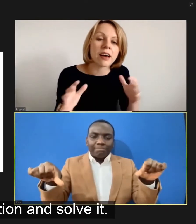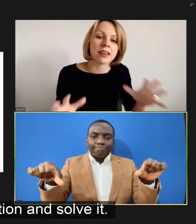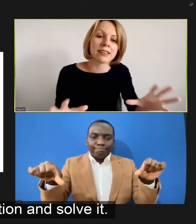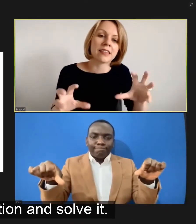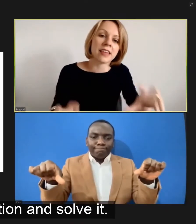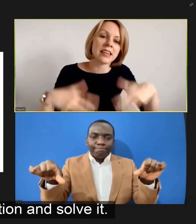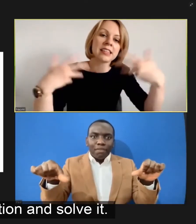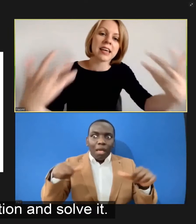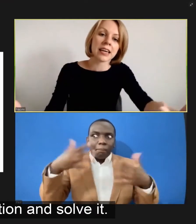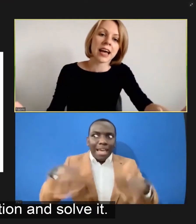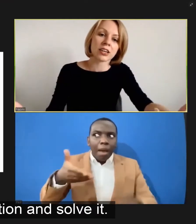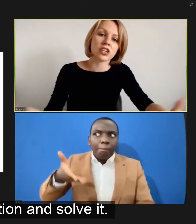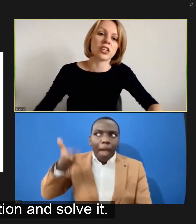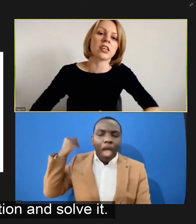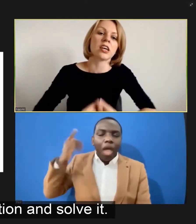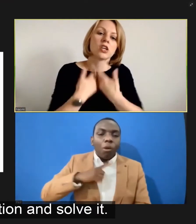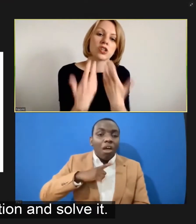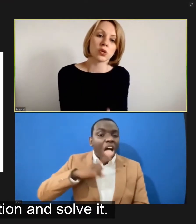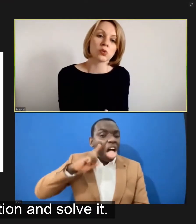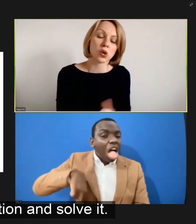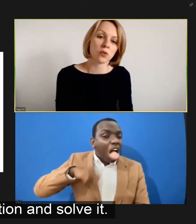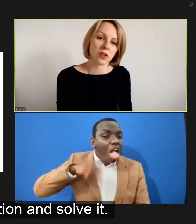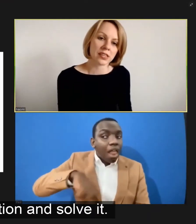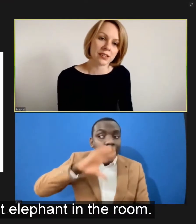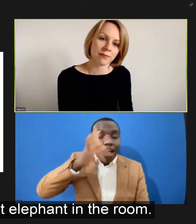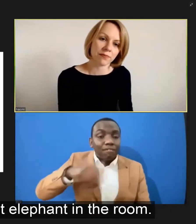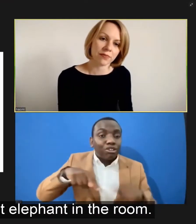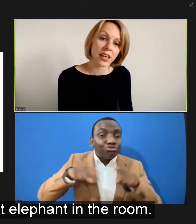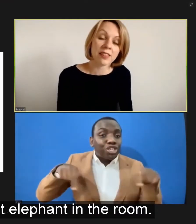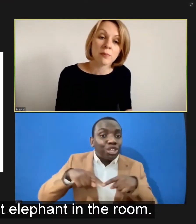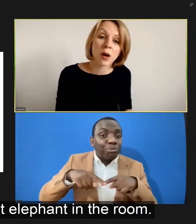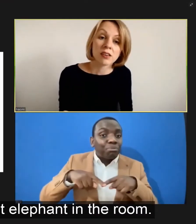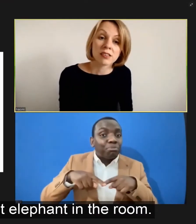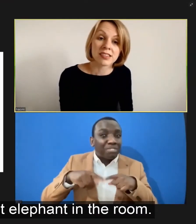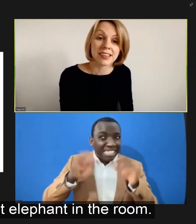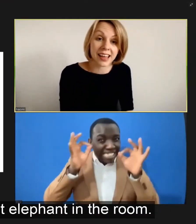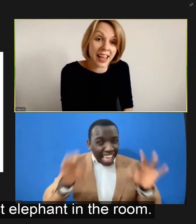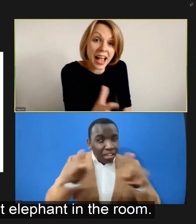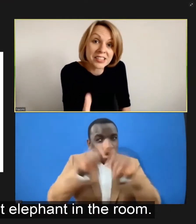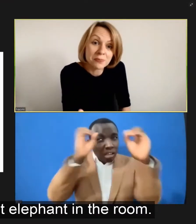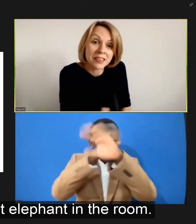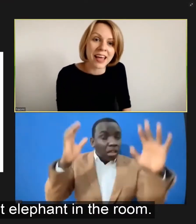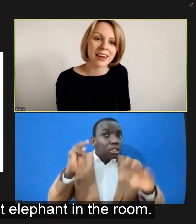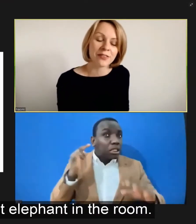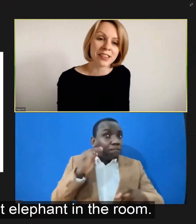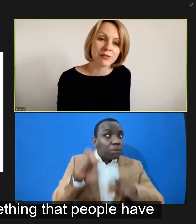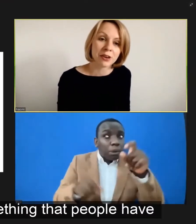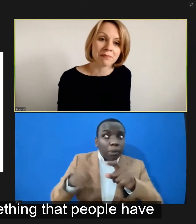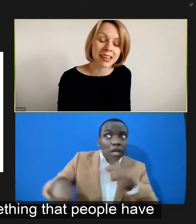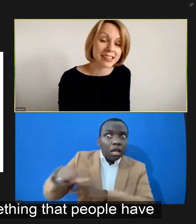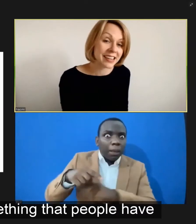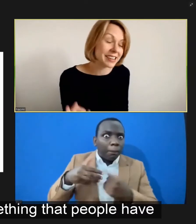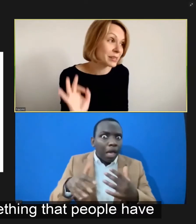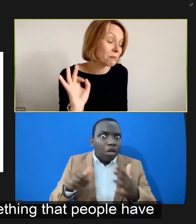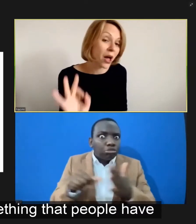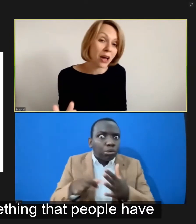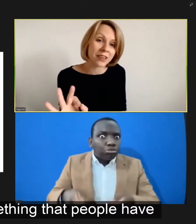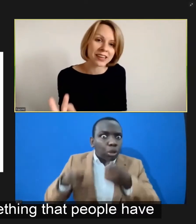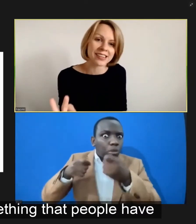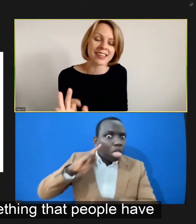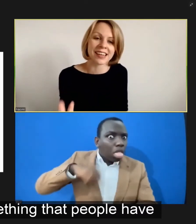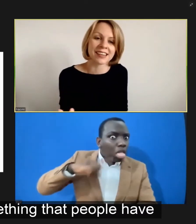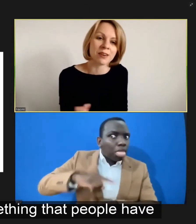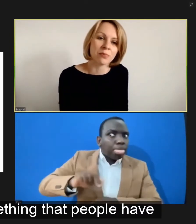realise that they need to take action to solve it. In the past, it has been that elephant in the room. It's a